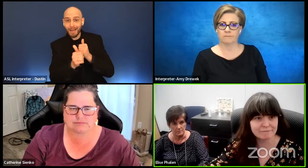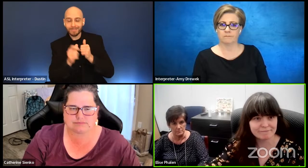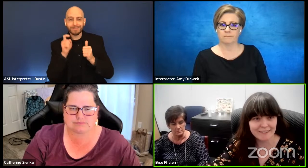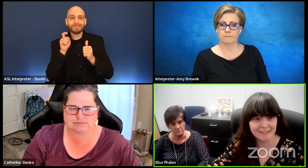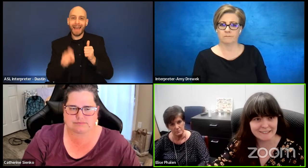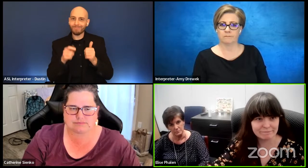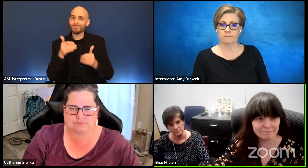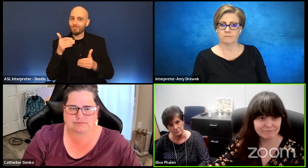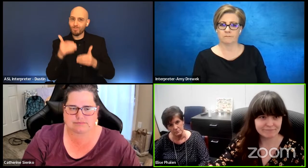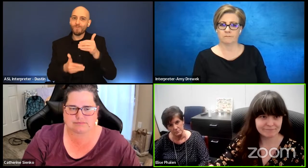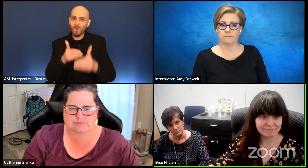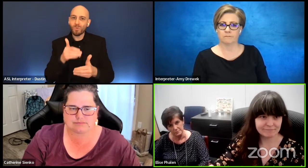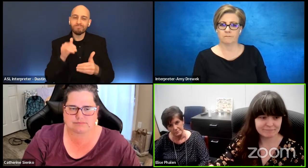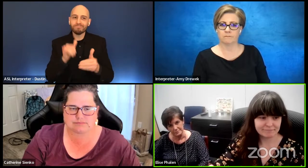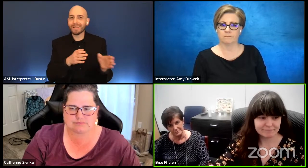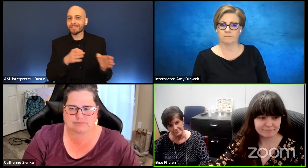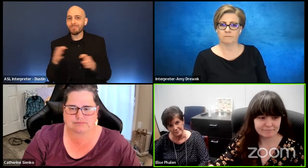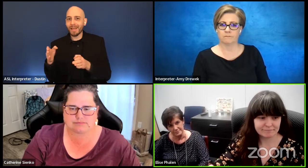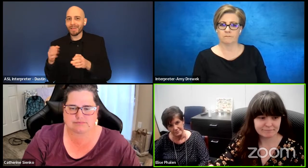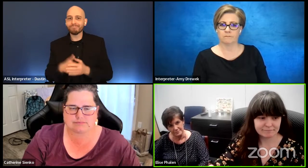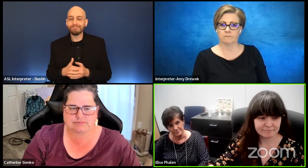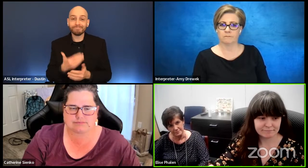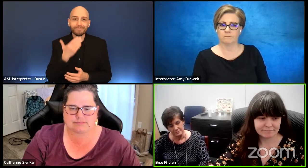we'll be doing. Thanks.